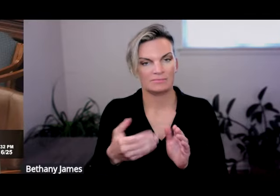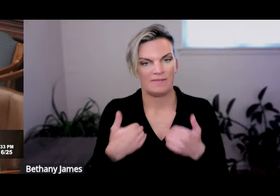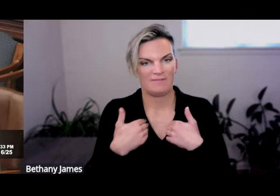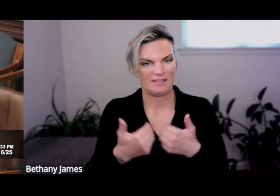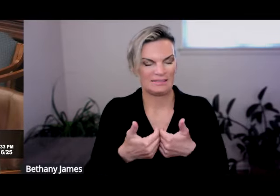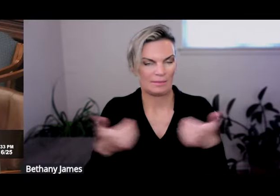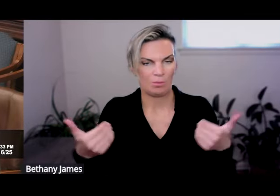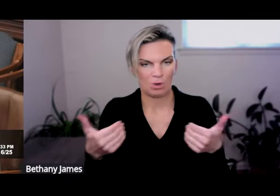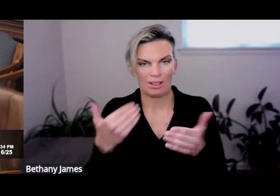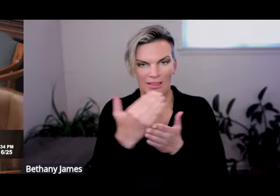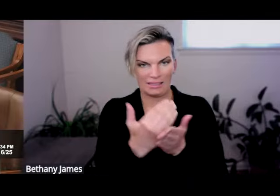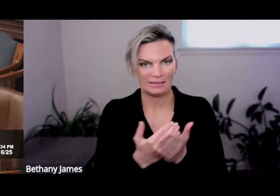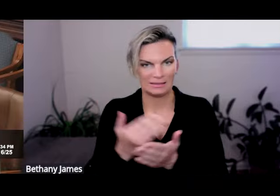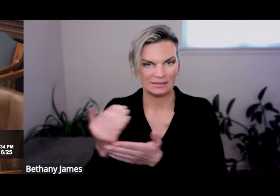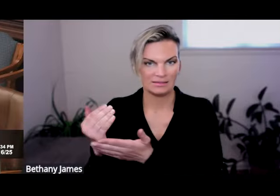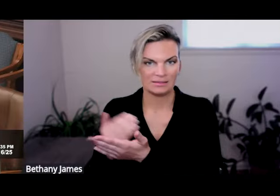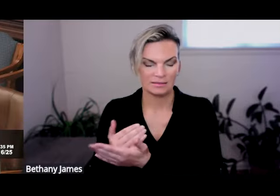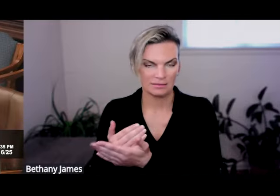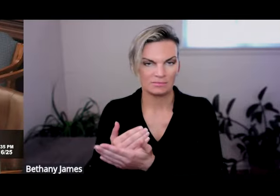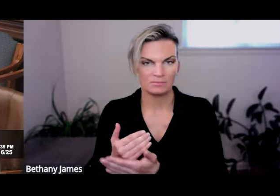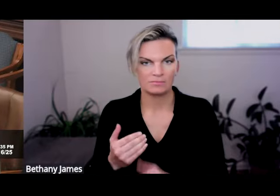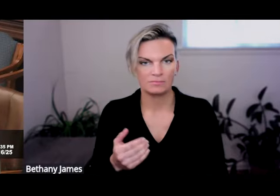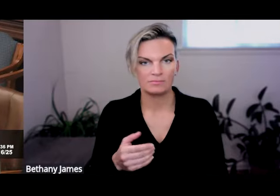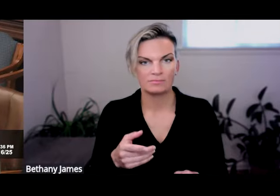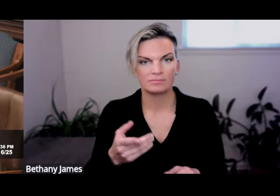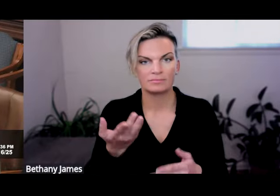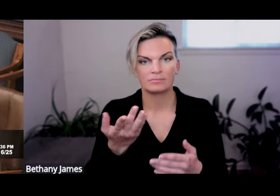there's a different word you want to use beside maintain.